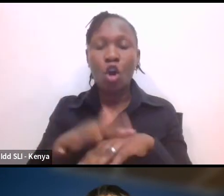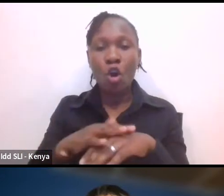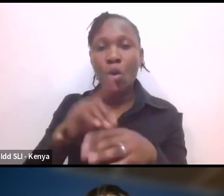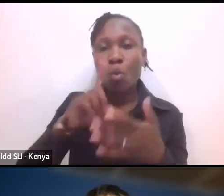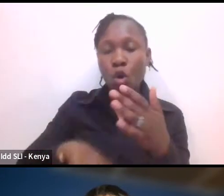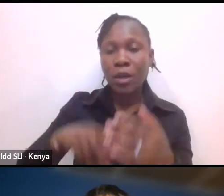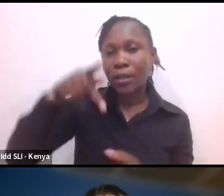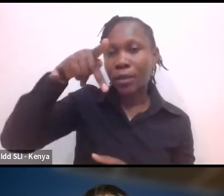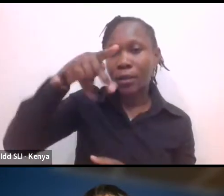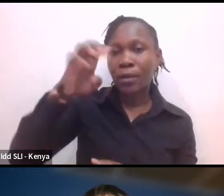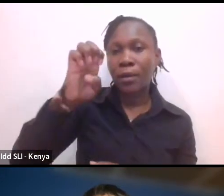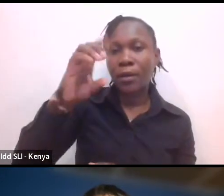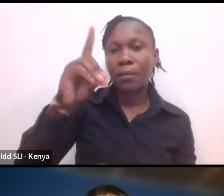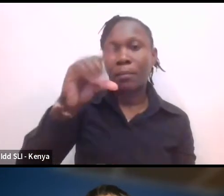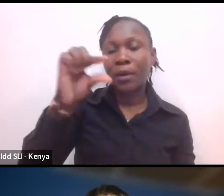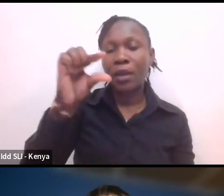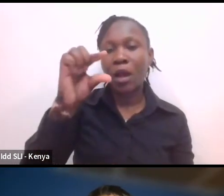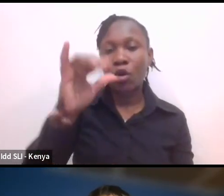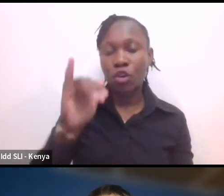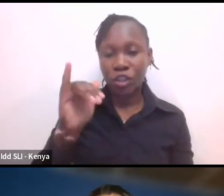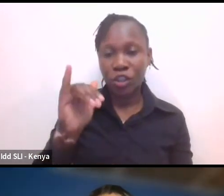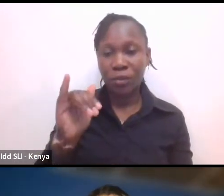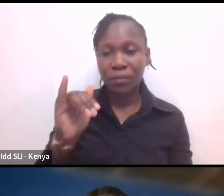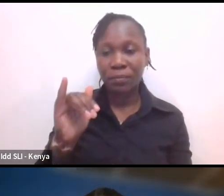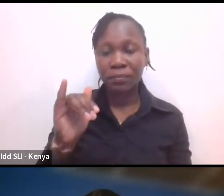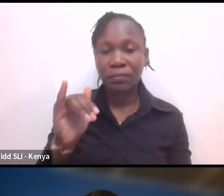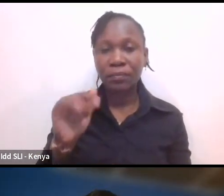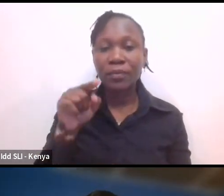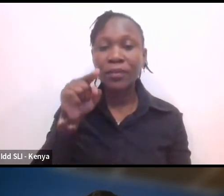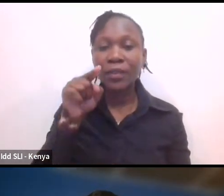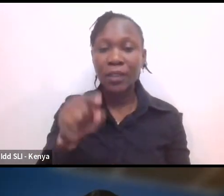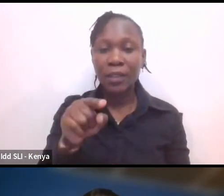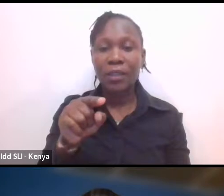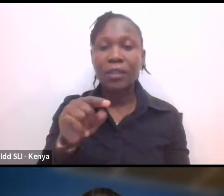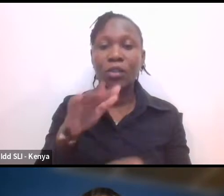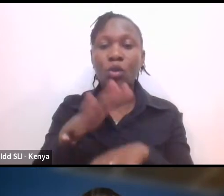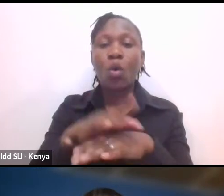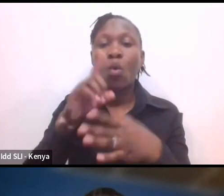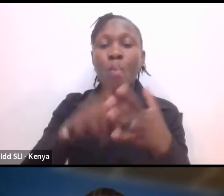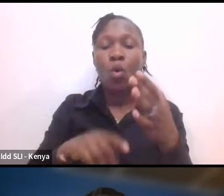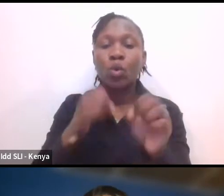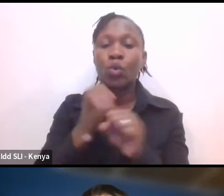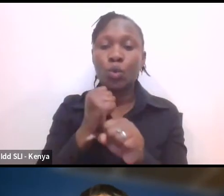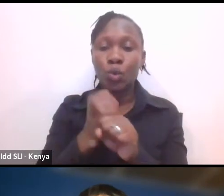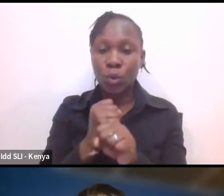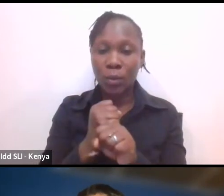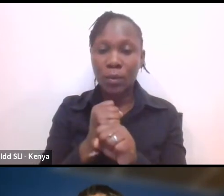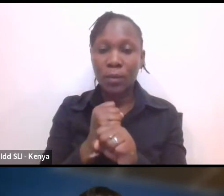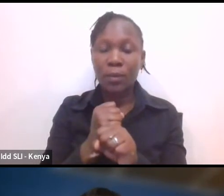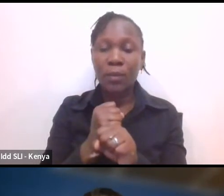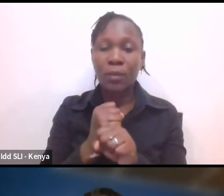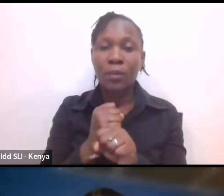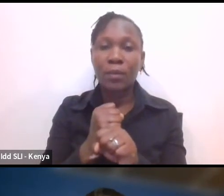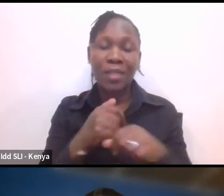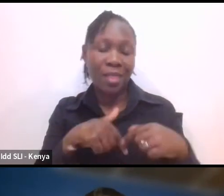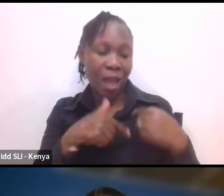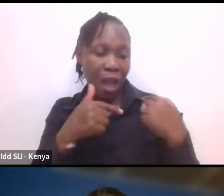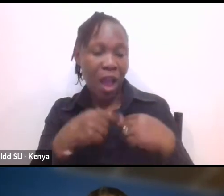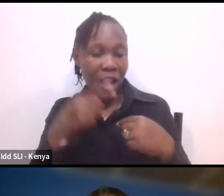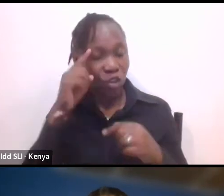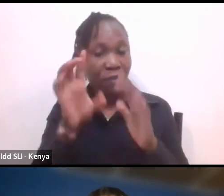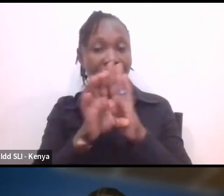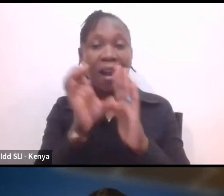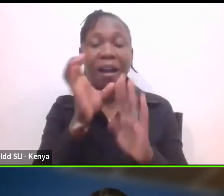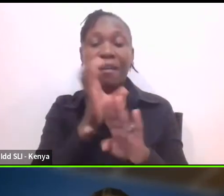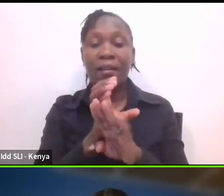relationships right is right at the heart of your curriculum as well, which is why my Procrustes